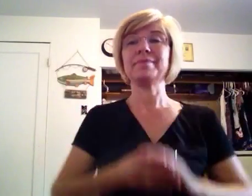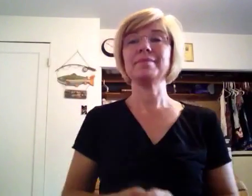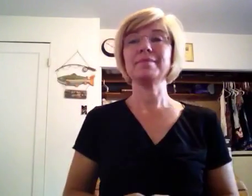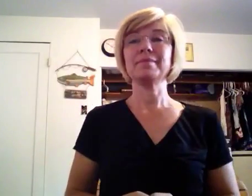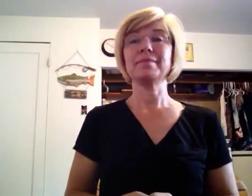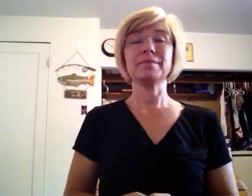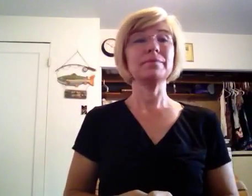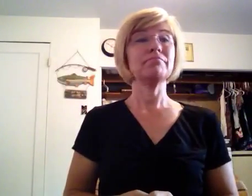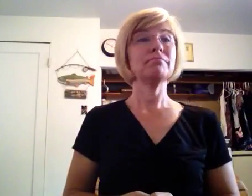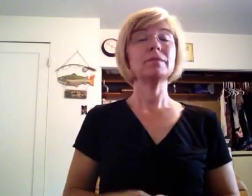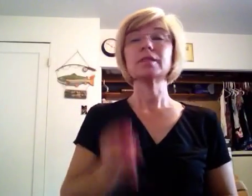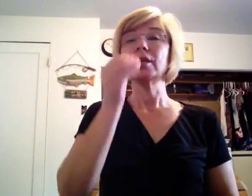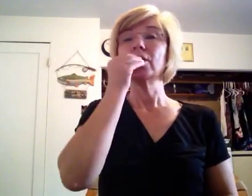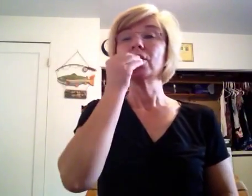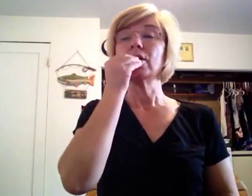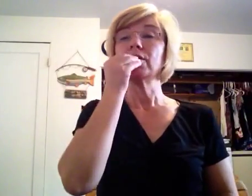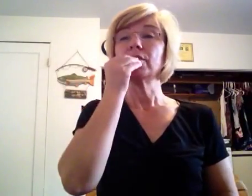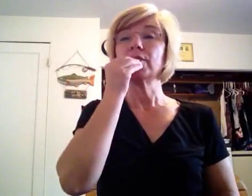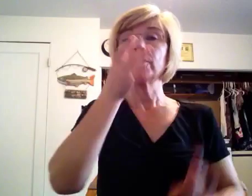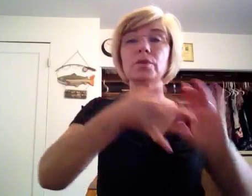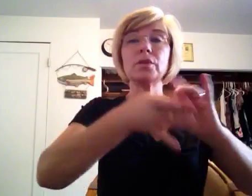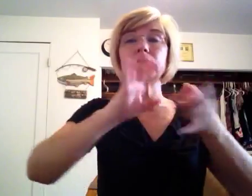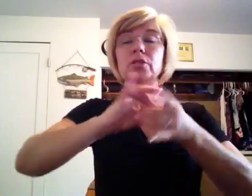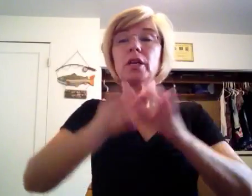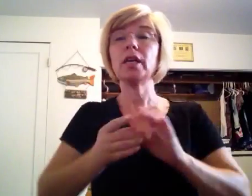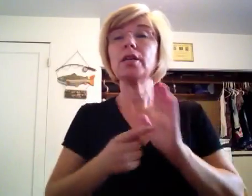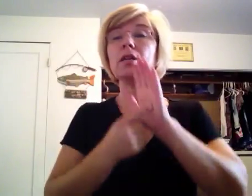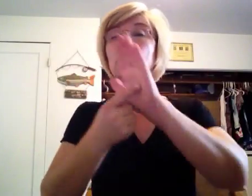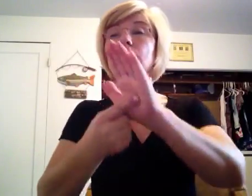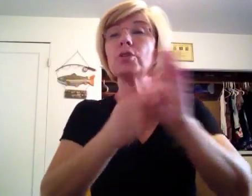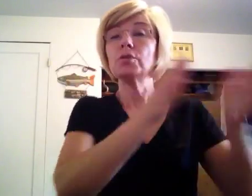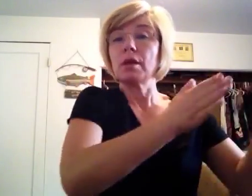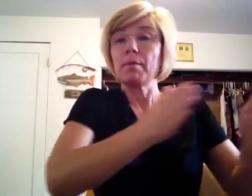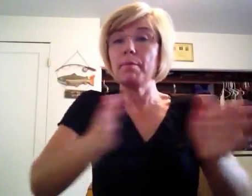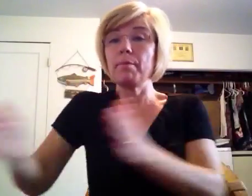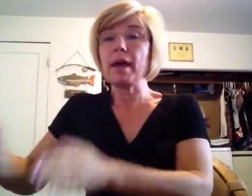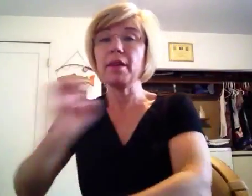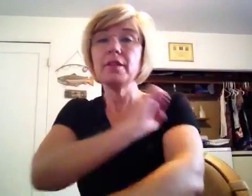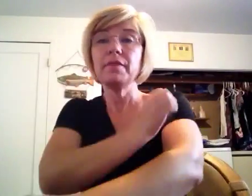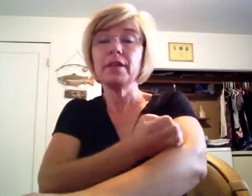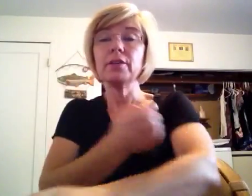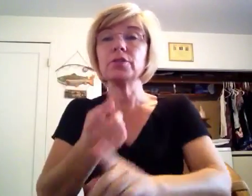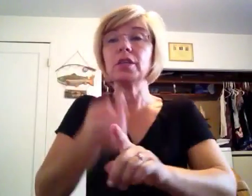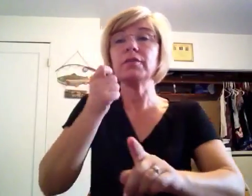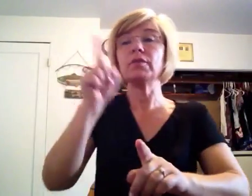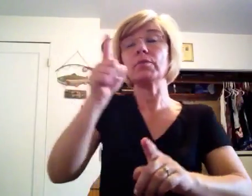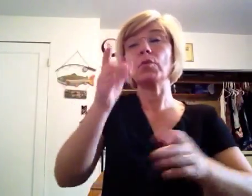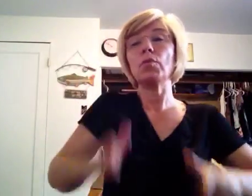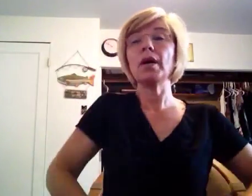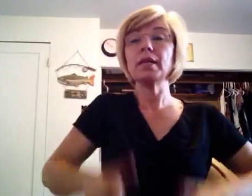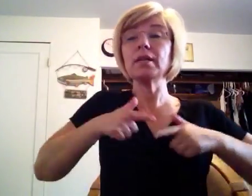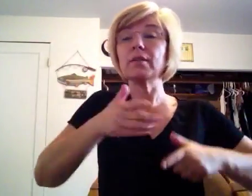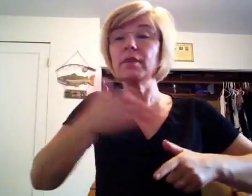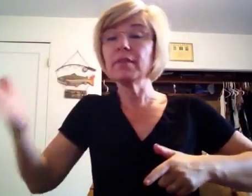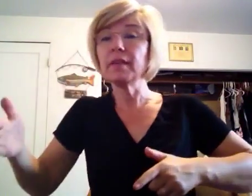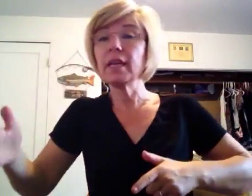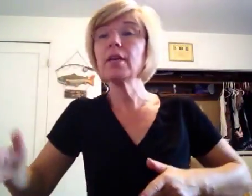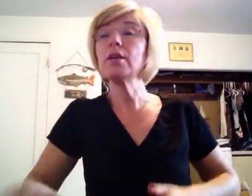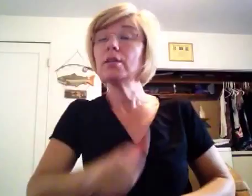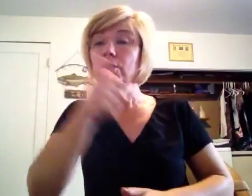A food chain shows the path of energy from one living thing to another. Here we see that grass is